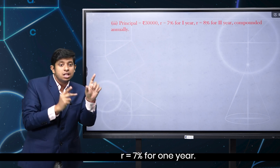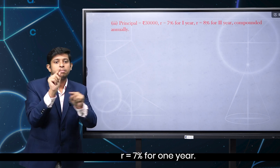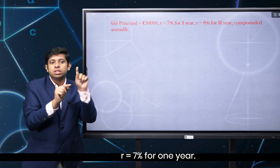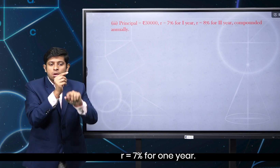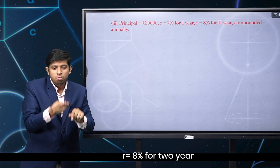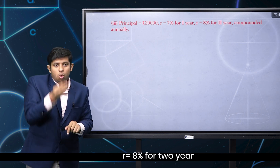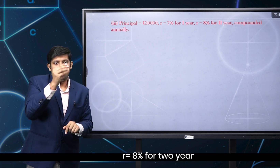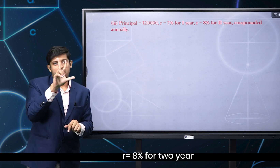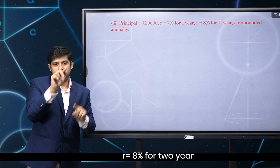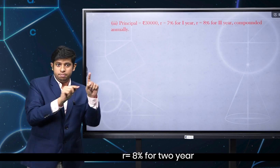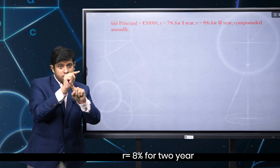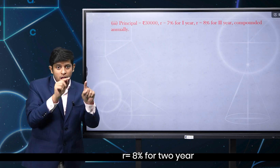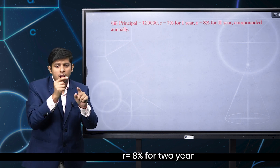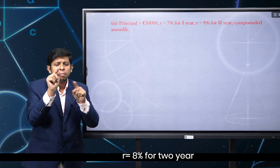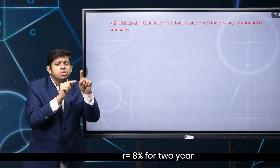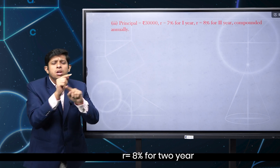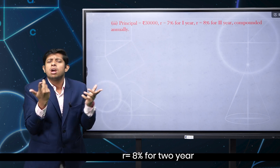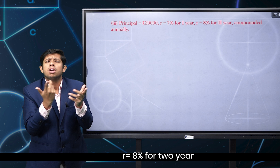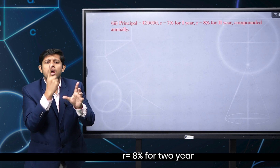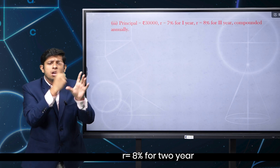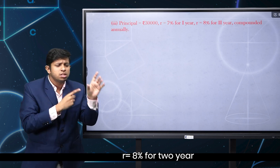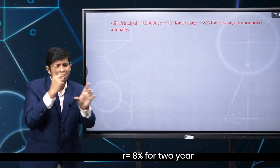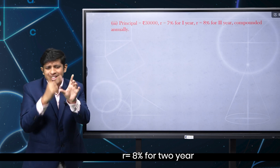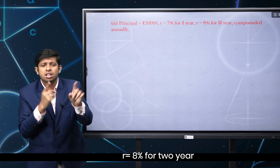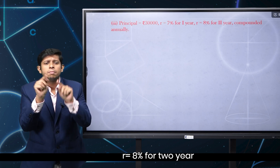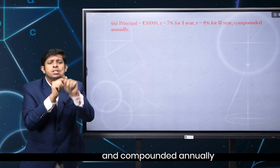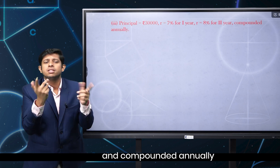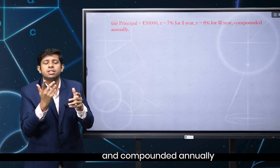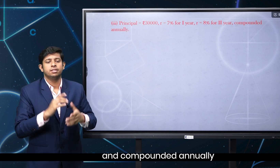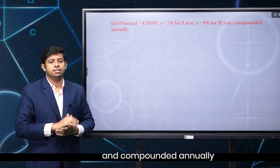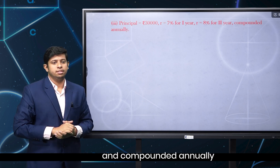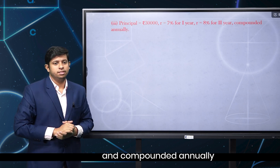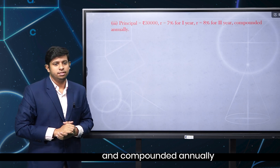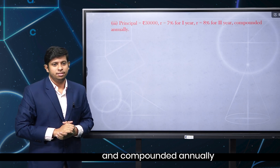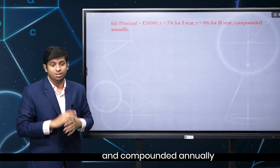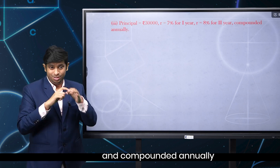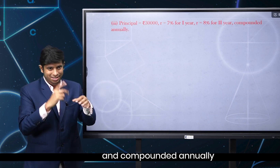year, R is equals to 8% for 2 years and compounded annually.